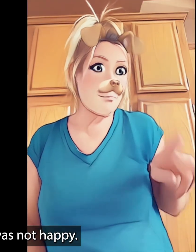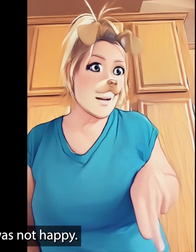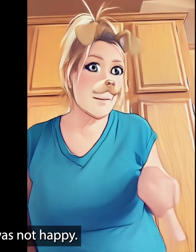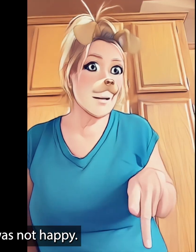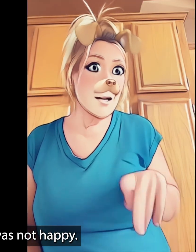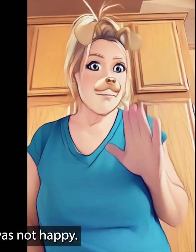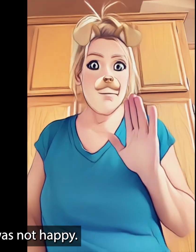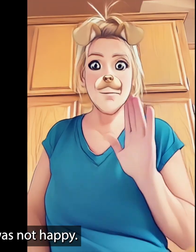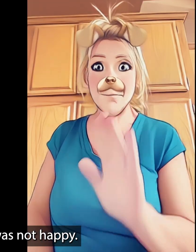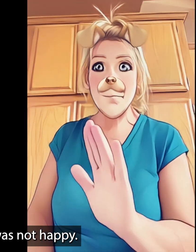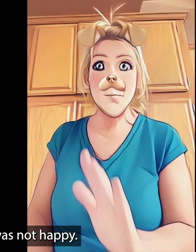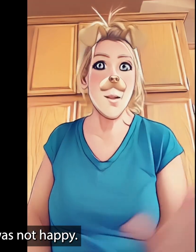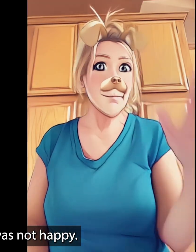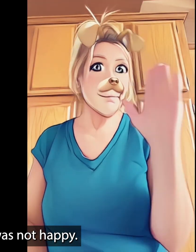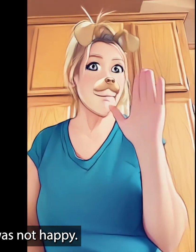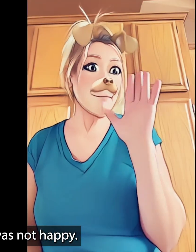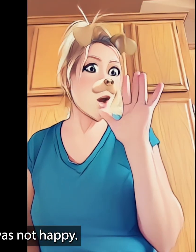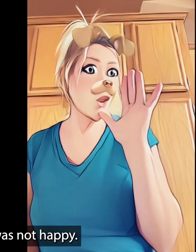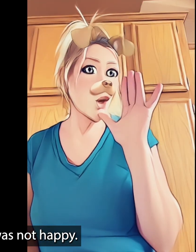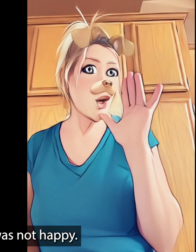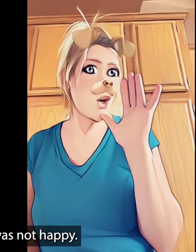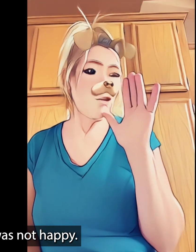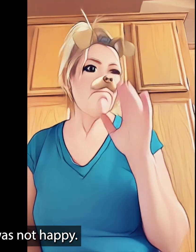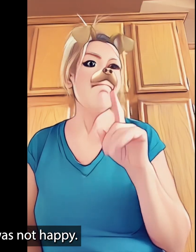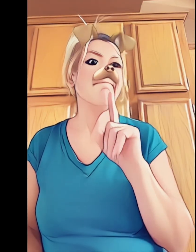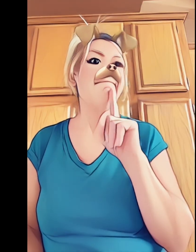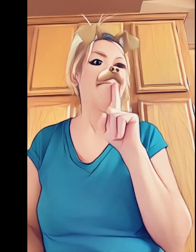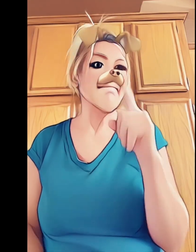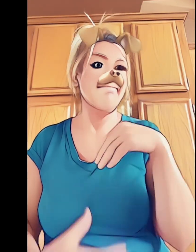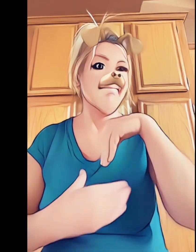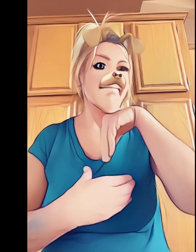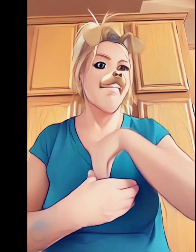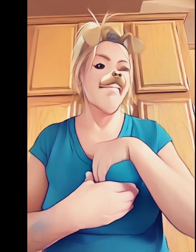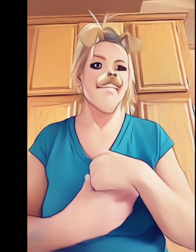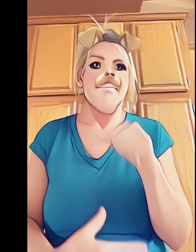But the puppy's mom was not happy.